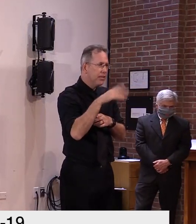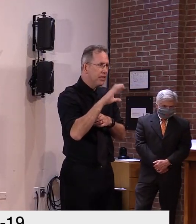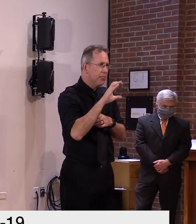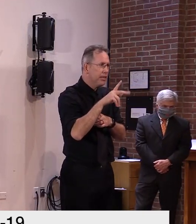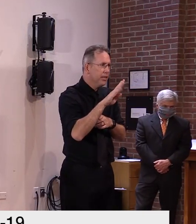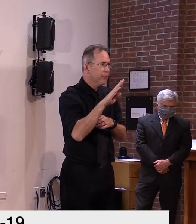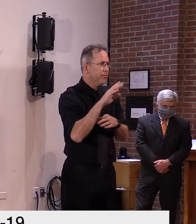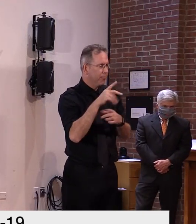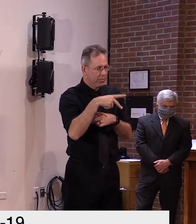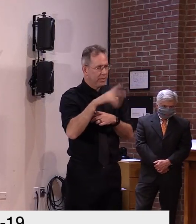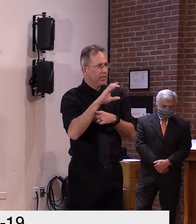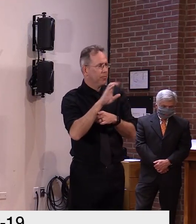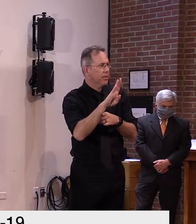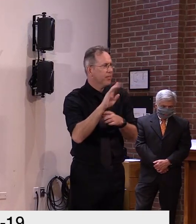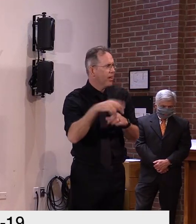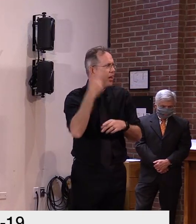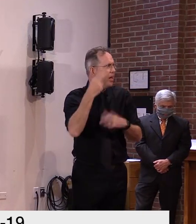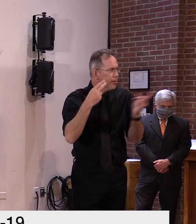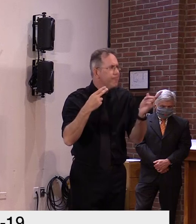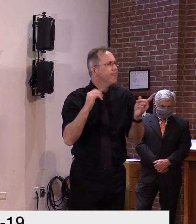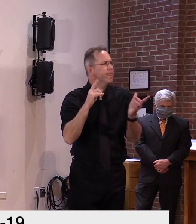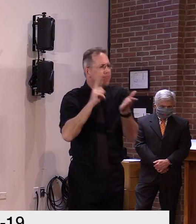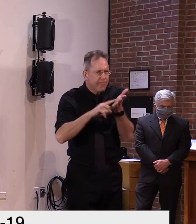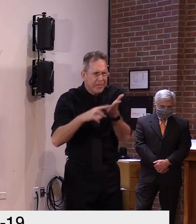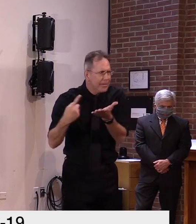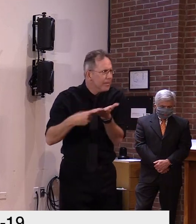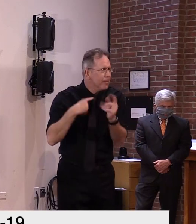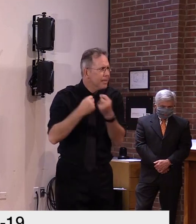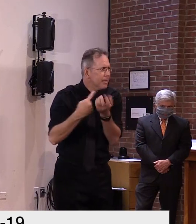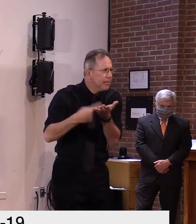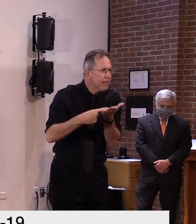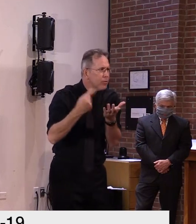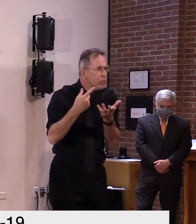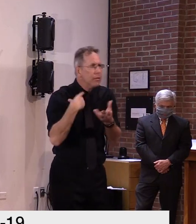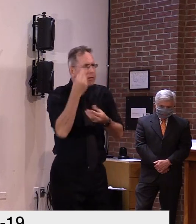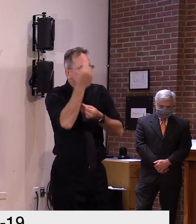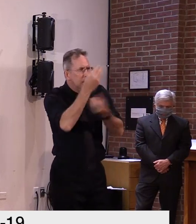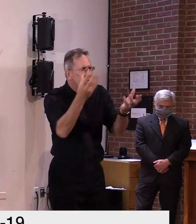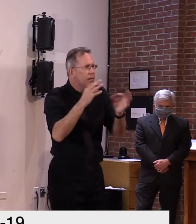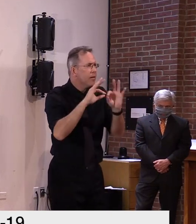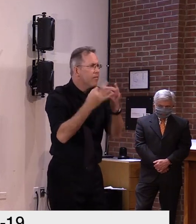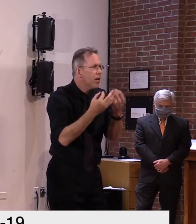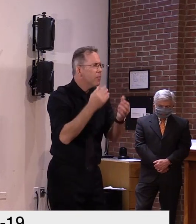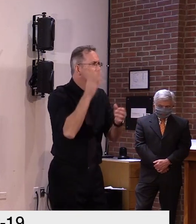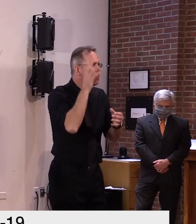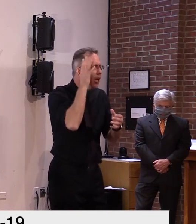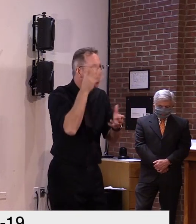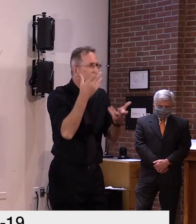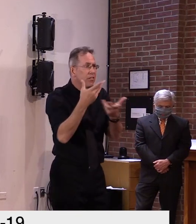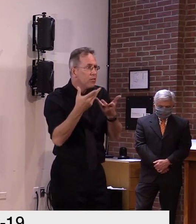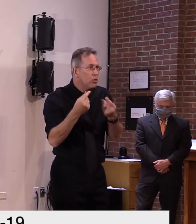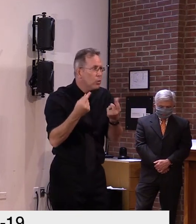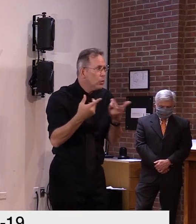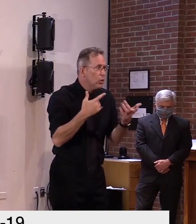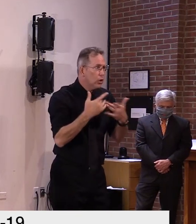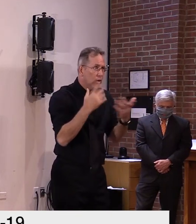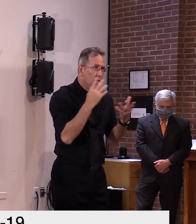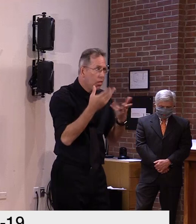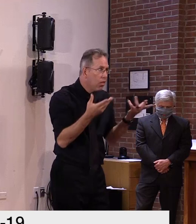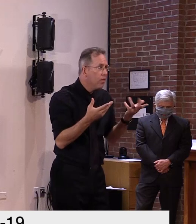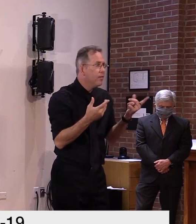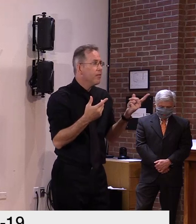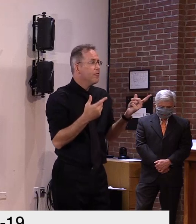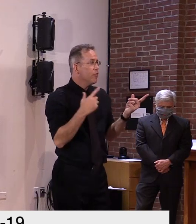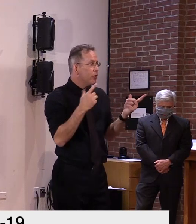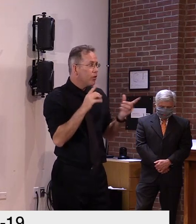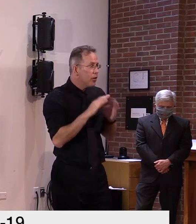in state government, parents of children, students themselves, community members, you